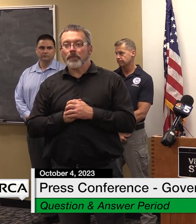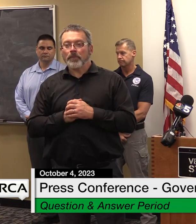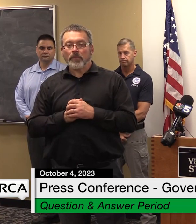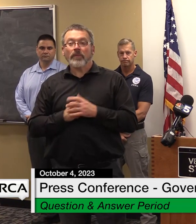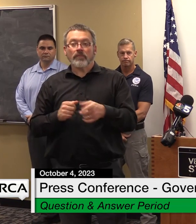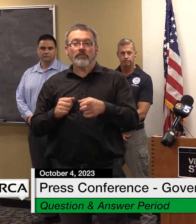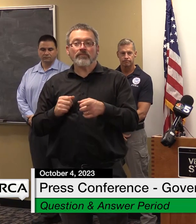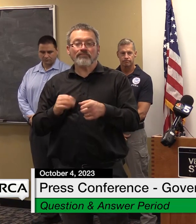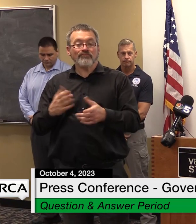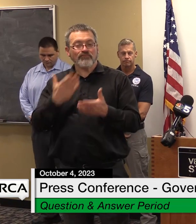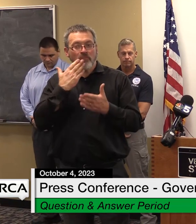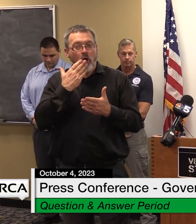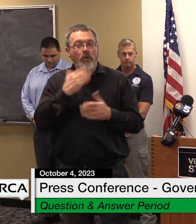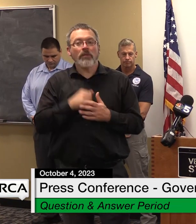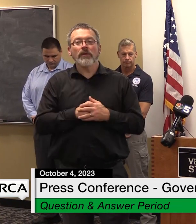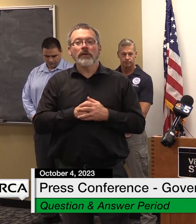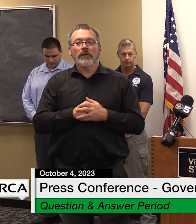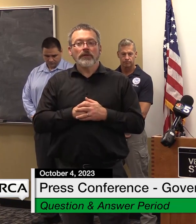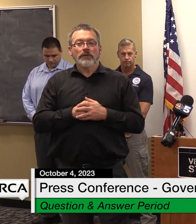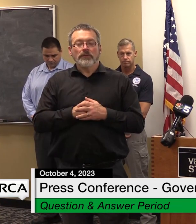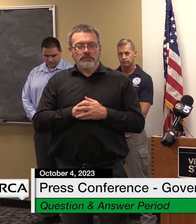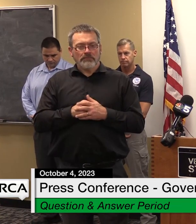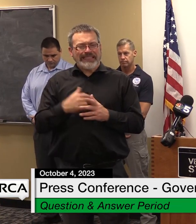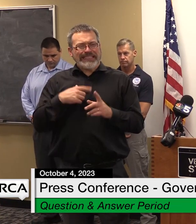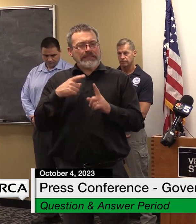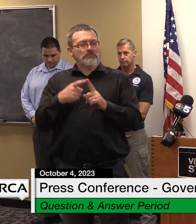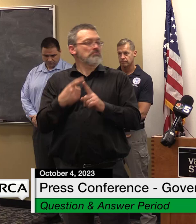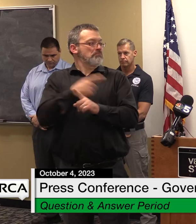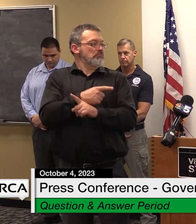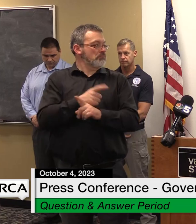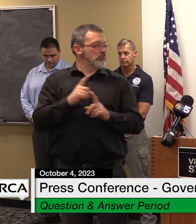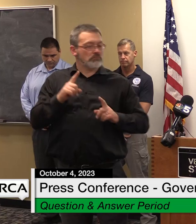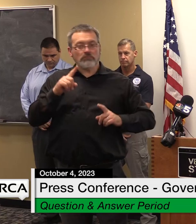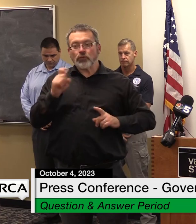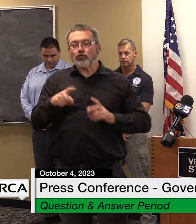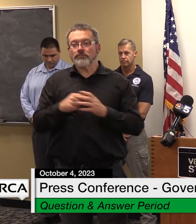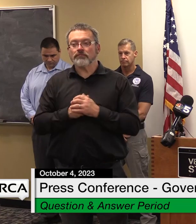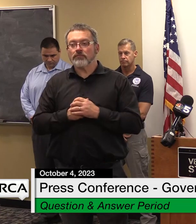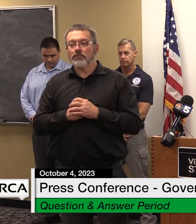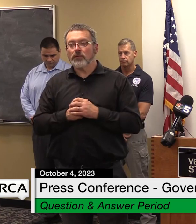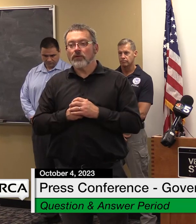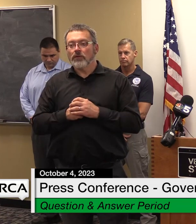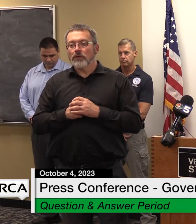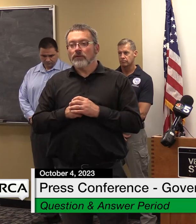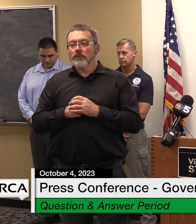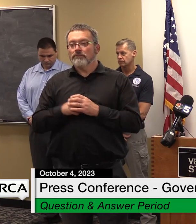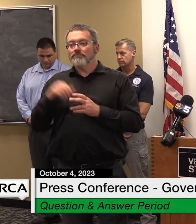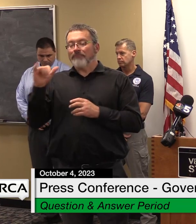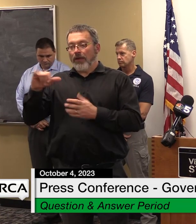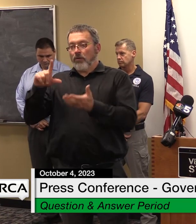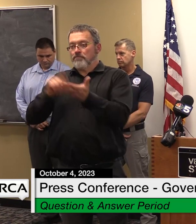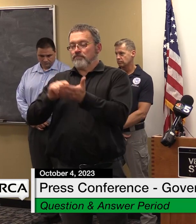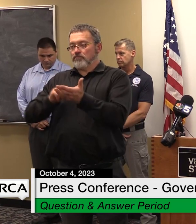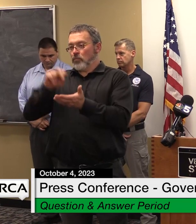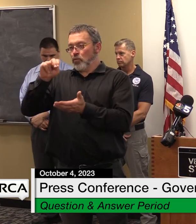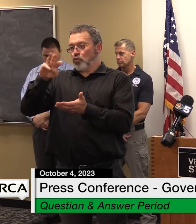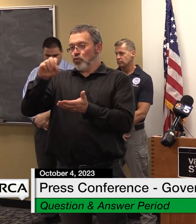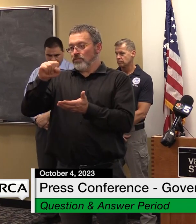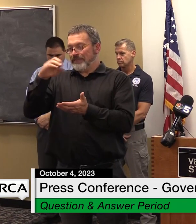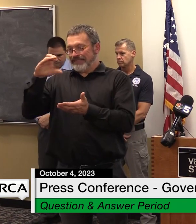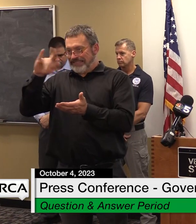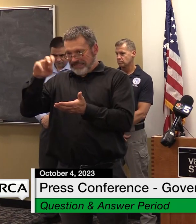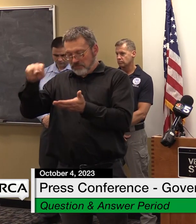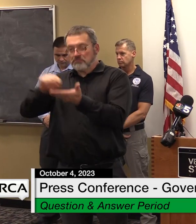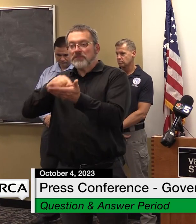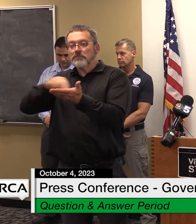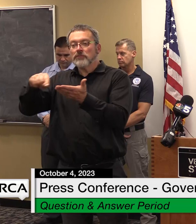Thank you. On a different topic, Governor, the News and Citizen has a story today saying that Smuggler's Notch